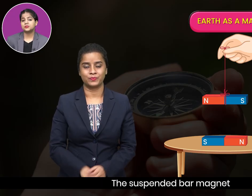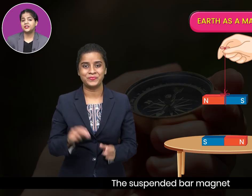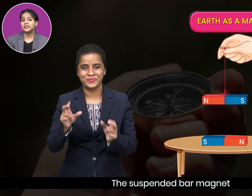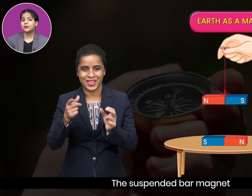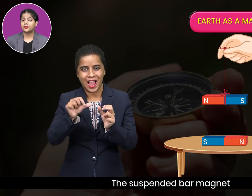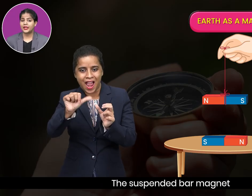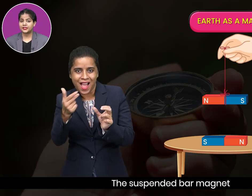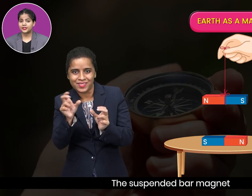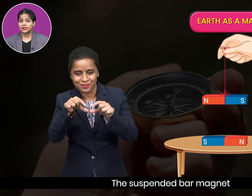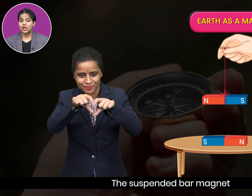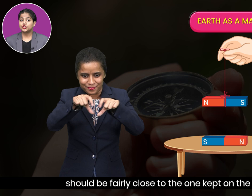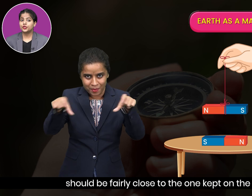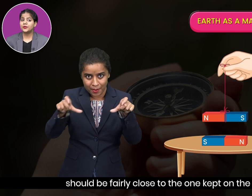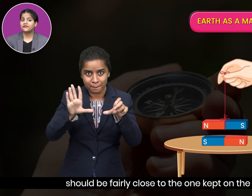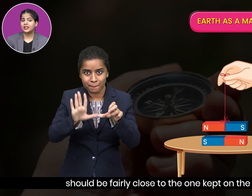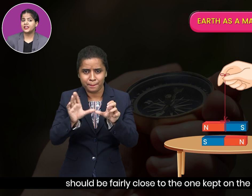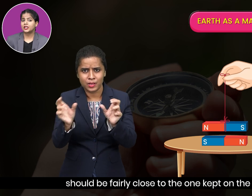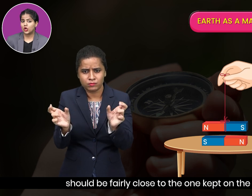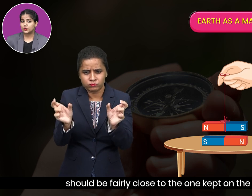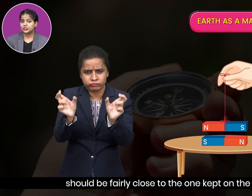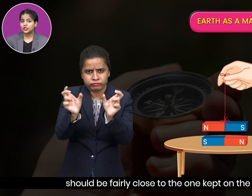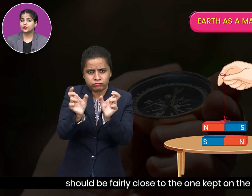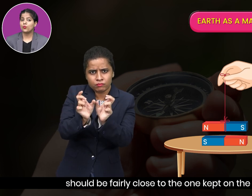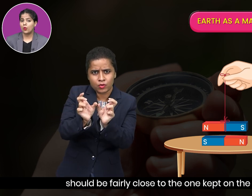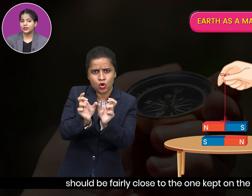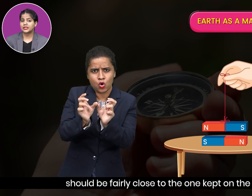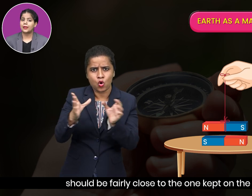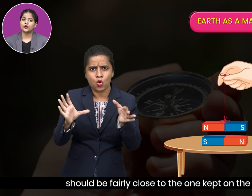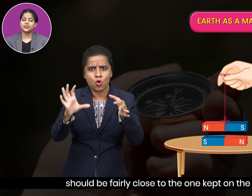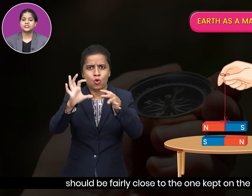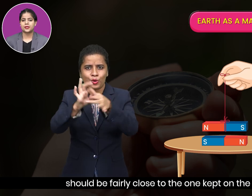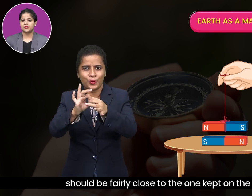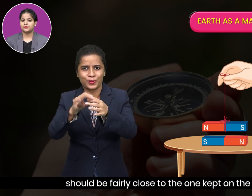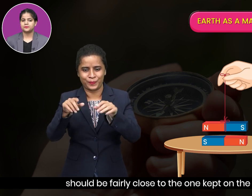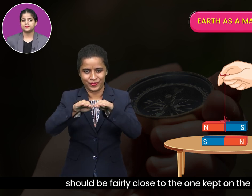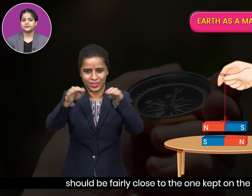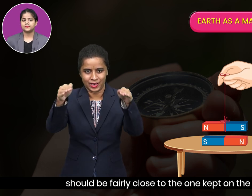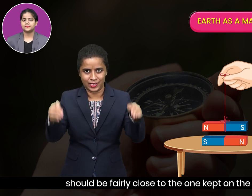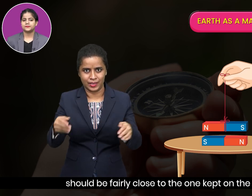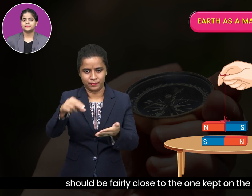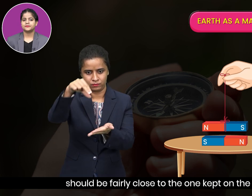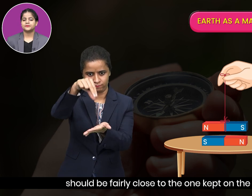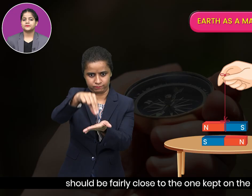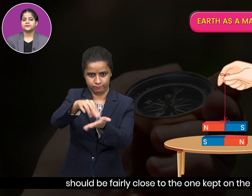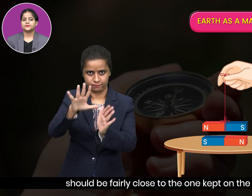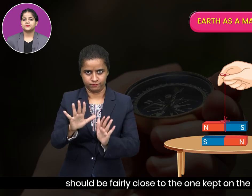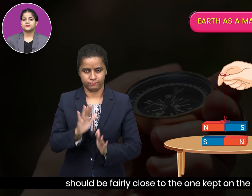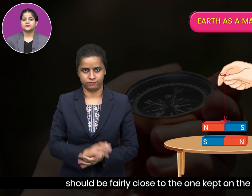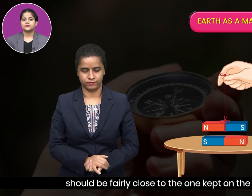The suspended bar magnet should be fairly close to the one kept on the table.